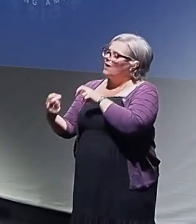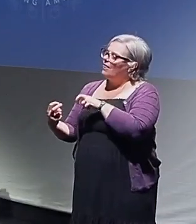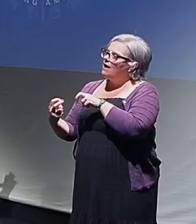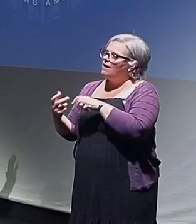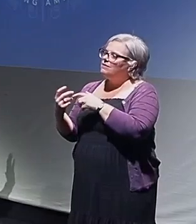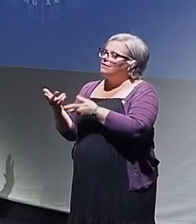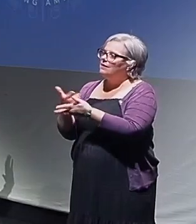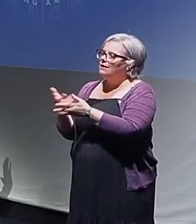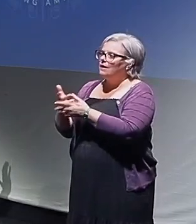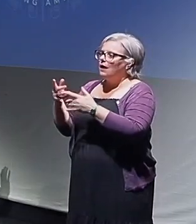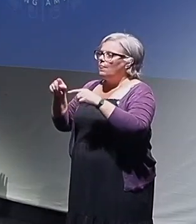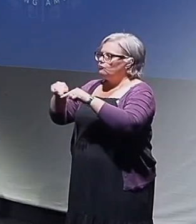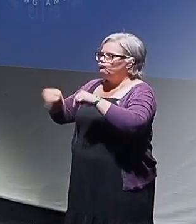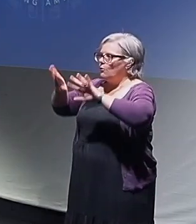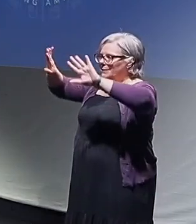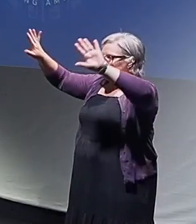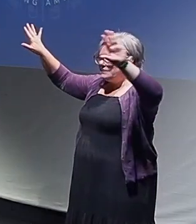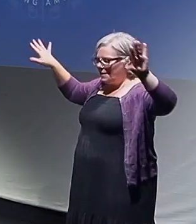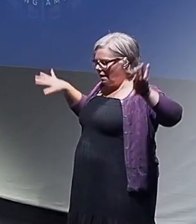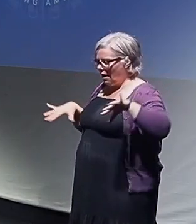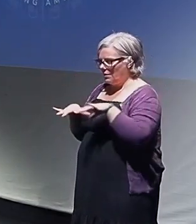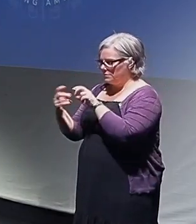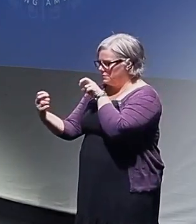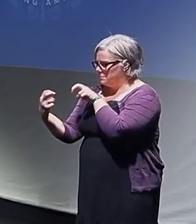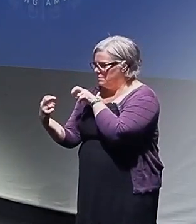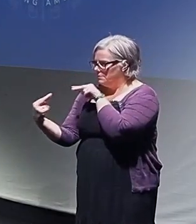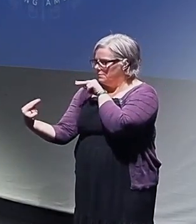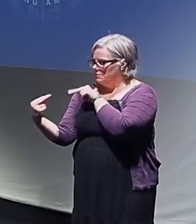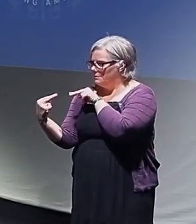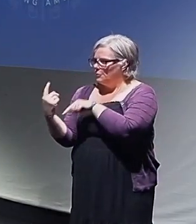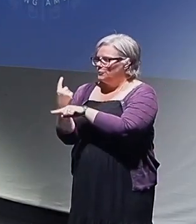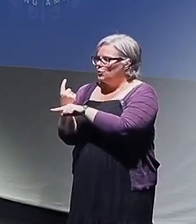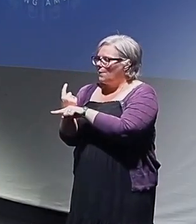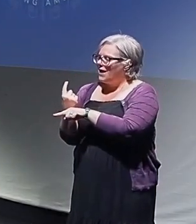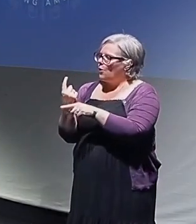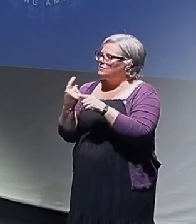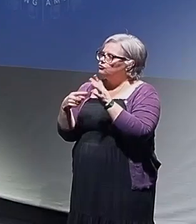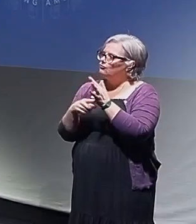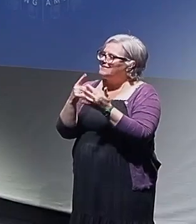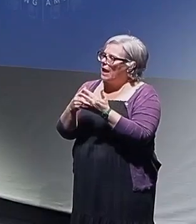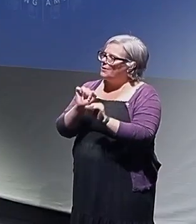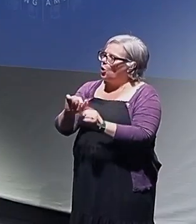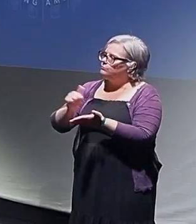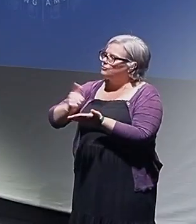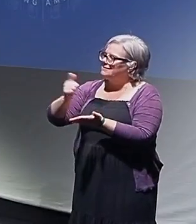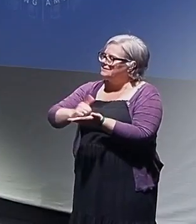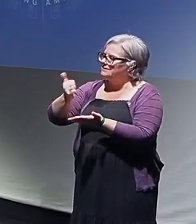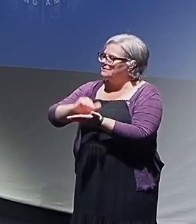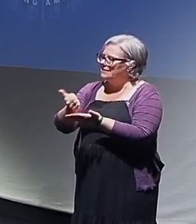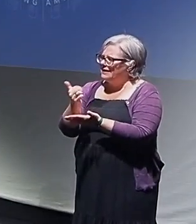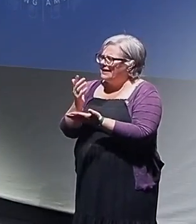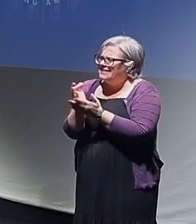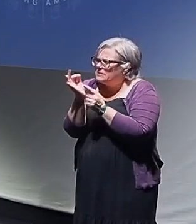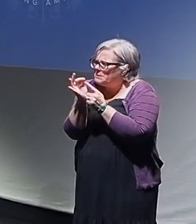it's like the whole room just disappeared because me and him bonded over titles of Tracy Emin monoprints. How nuanced